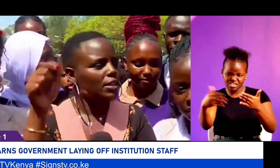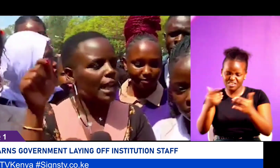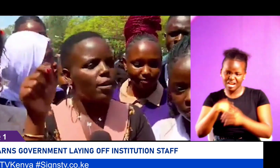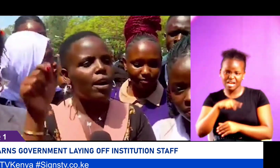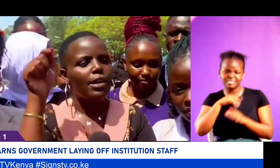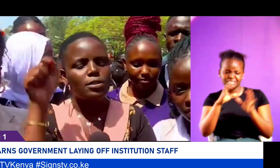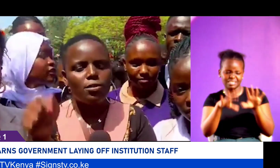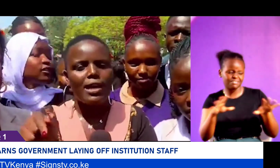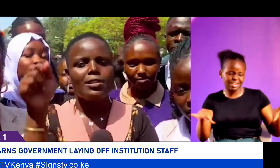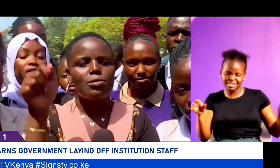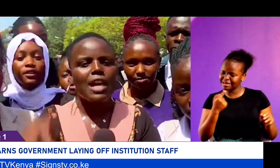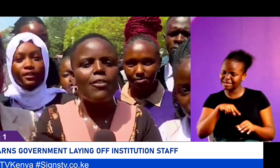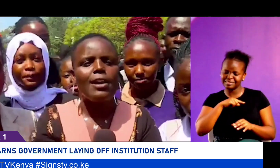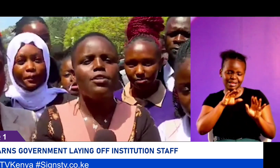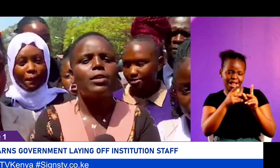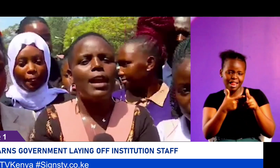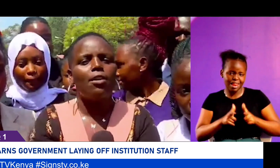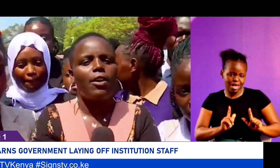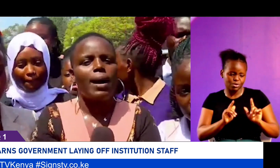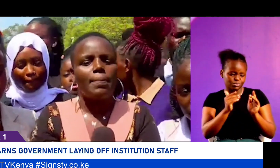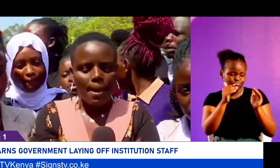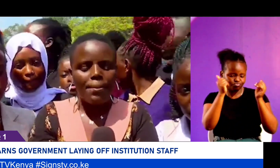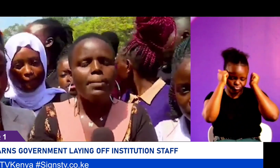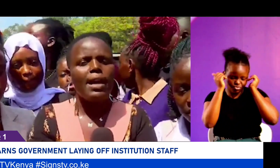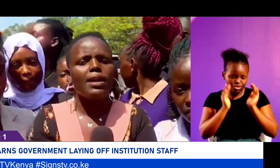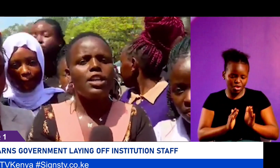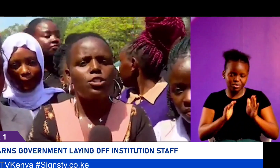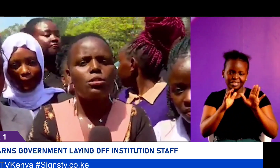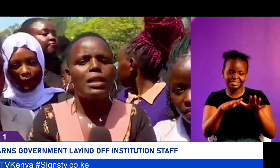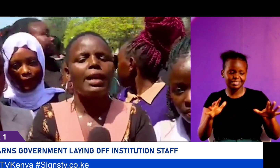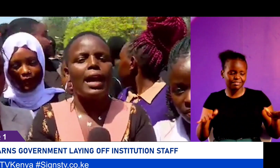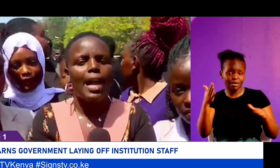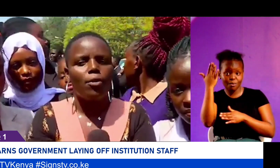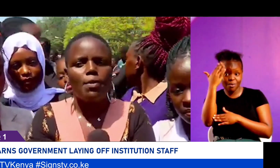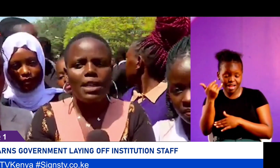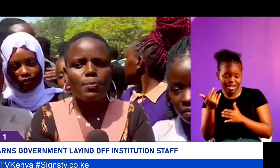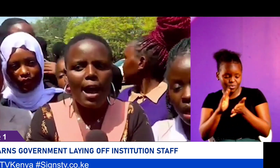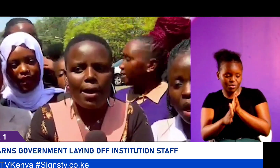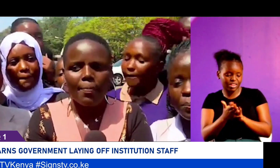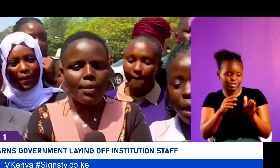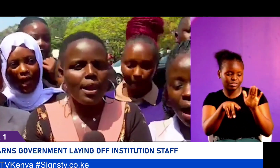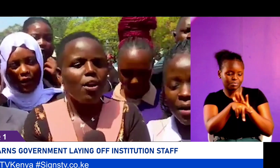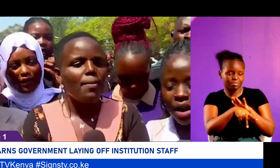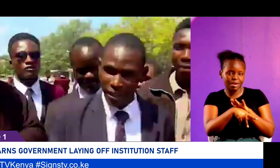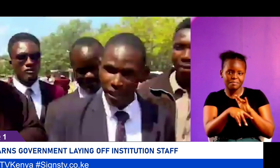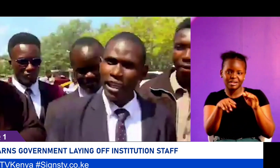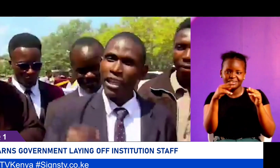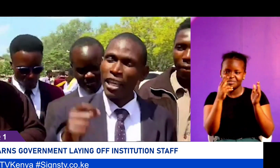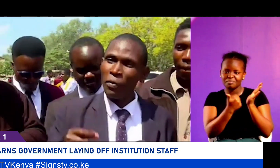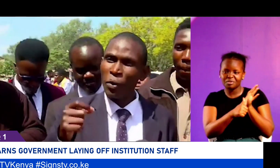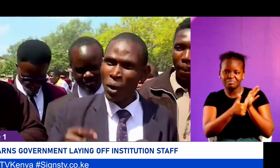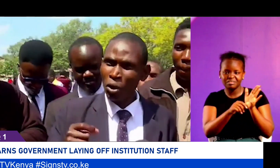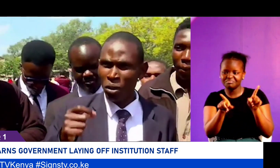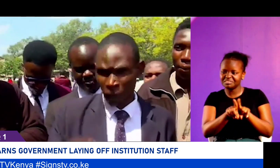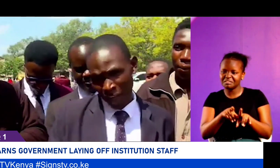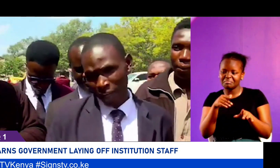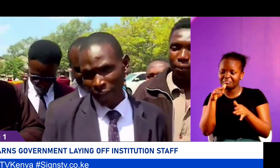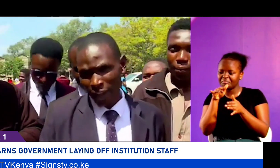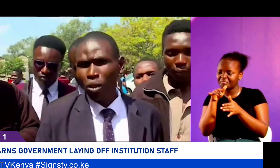cannot allow our students to suffer due to lack of our primary issues like help. Comrades, power. If we want to be fair,